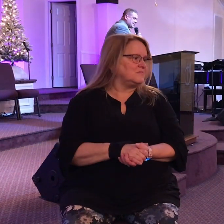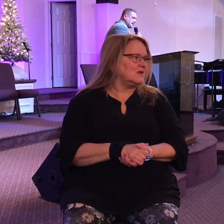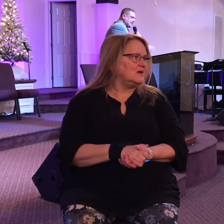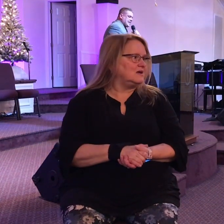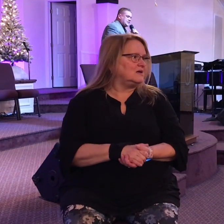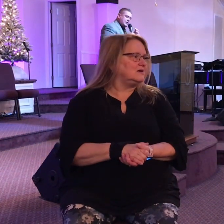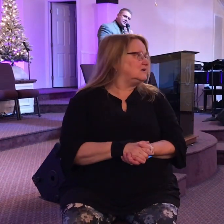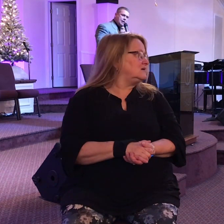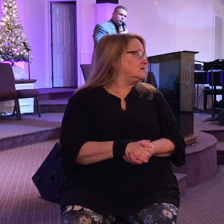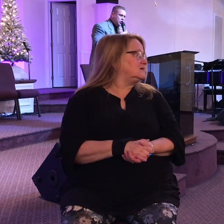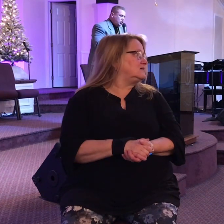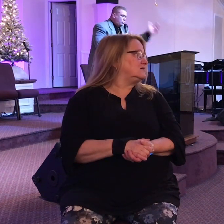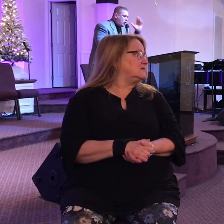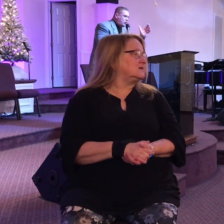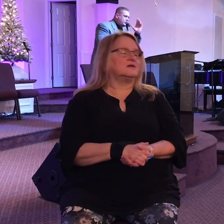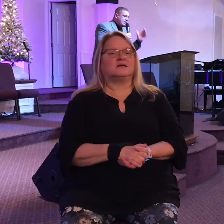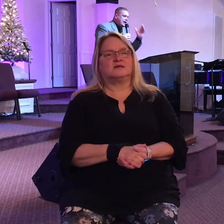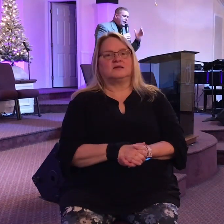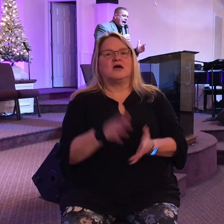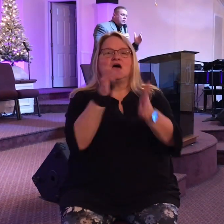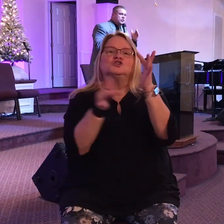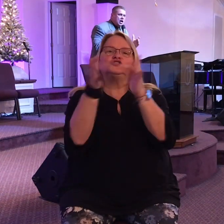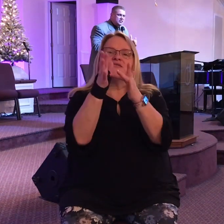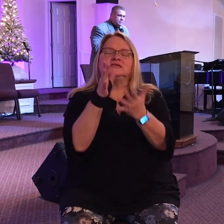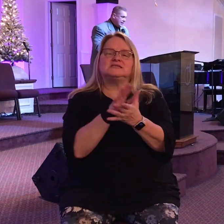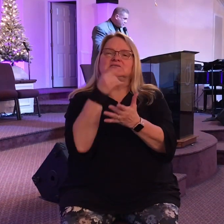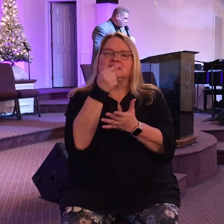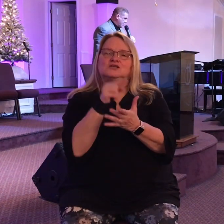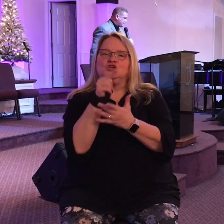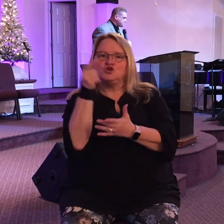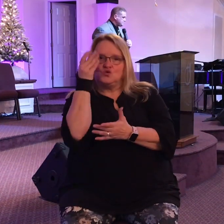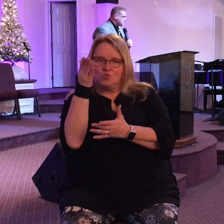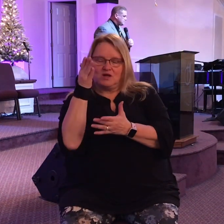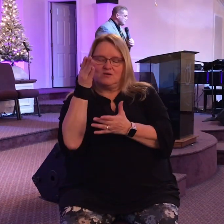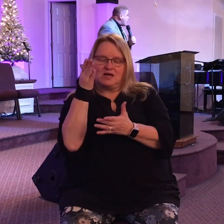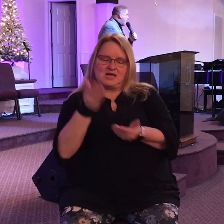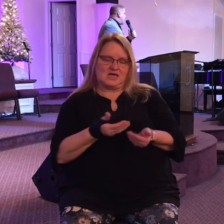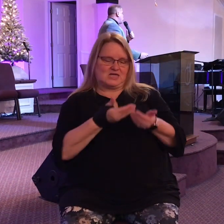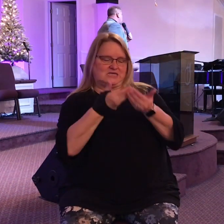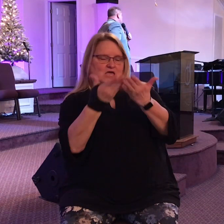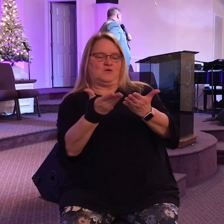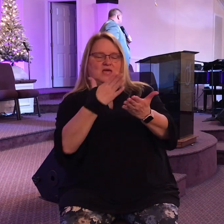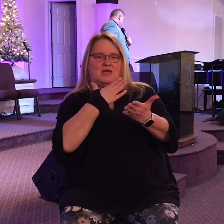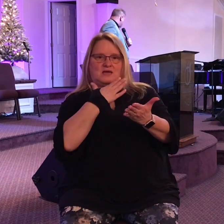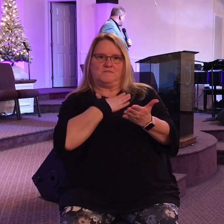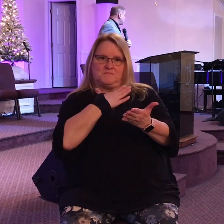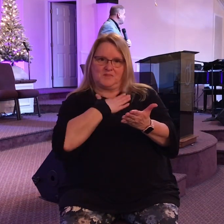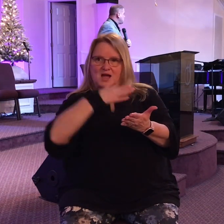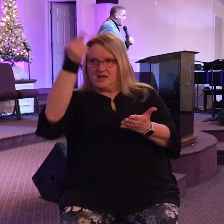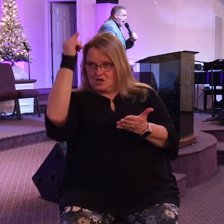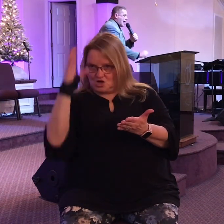Listen to what he says. He says to the disciples, you are going to carry out God's plan for me. I'm not going to use